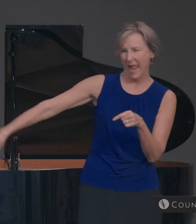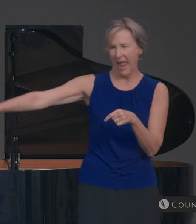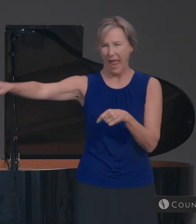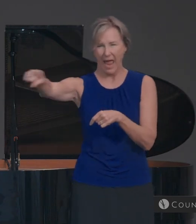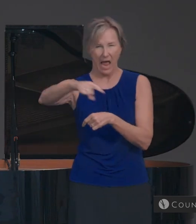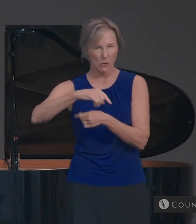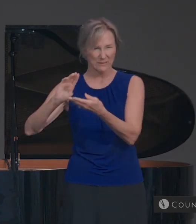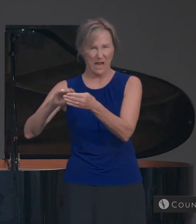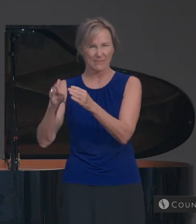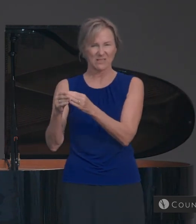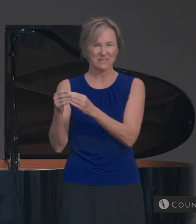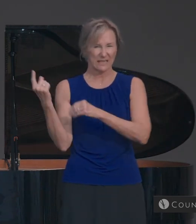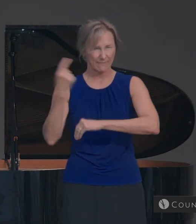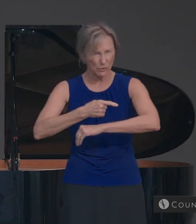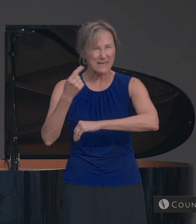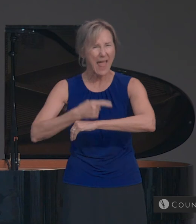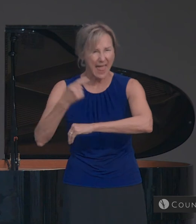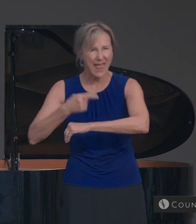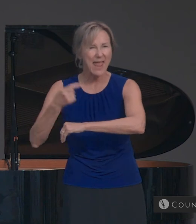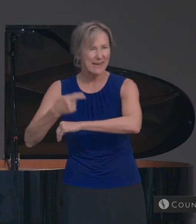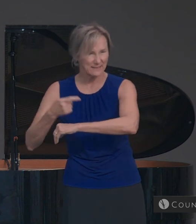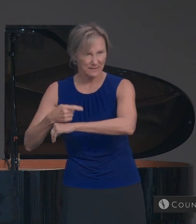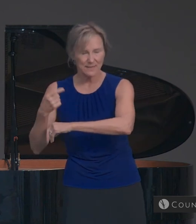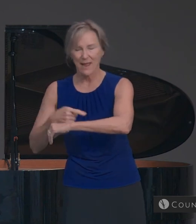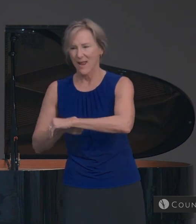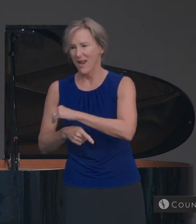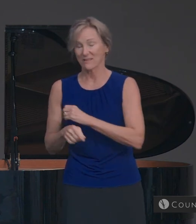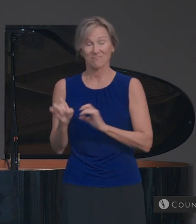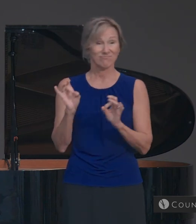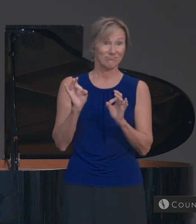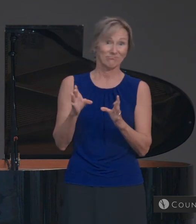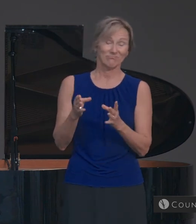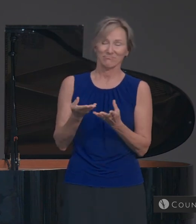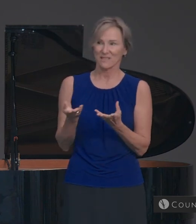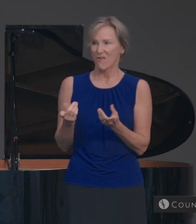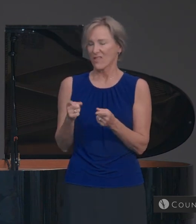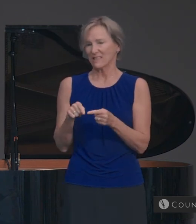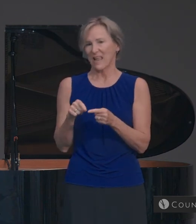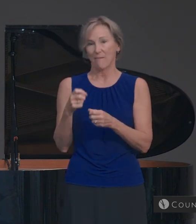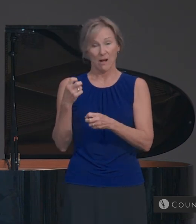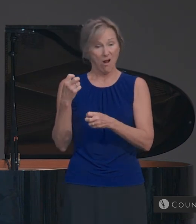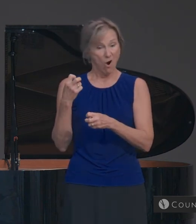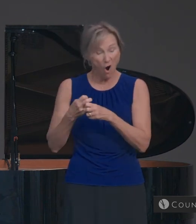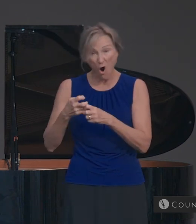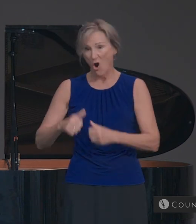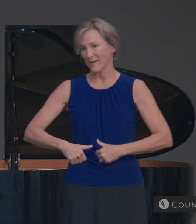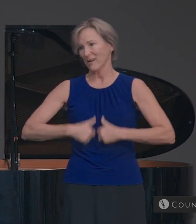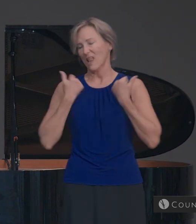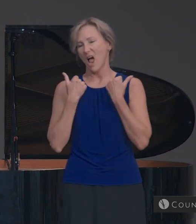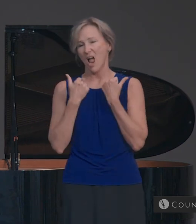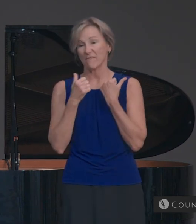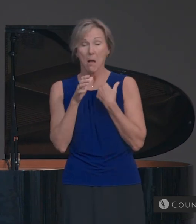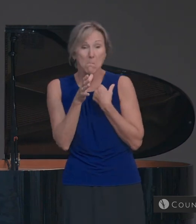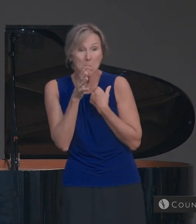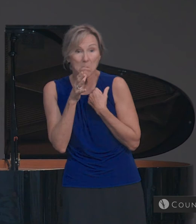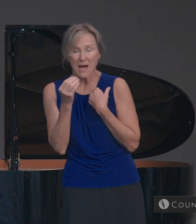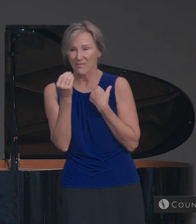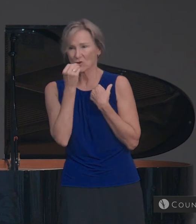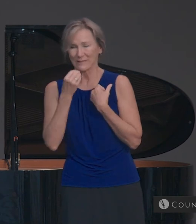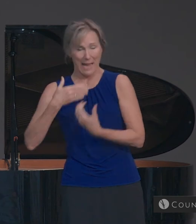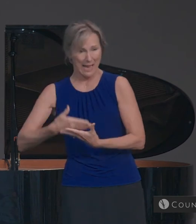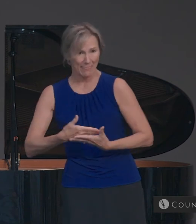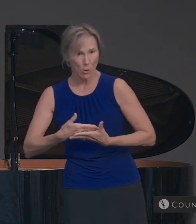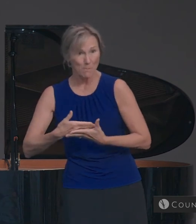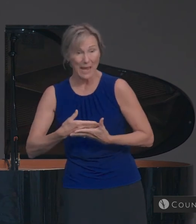of later sieges that Israel faced and how difficult life was when supplies ran out and food